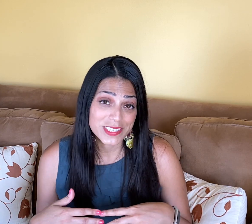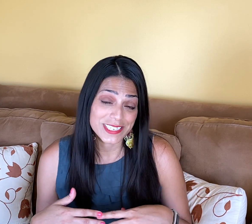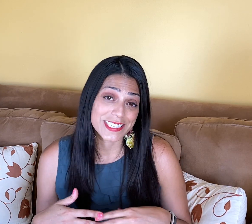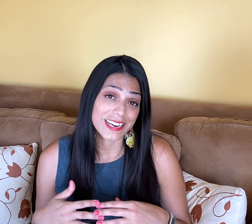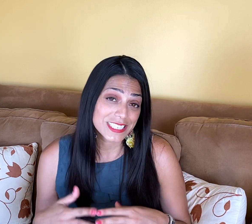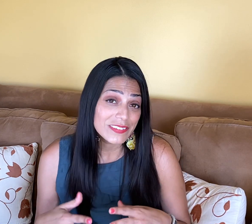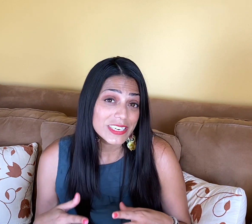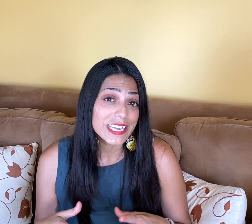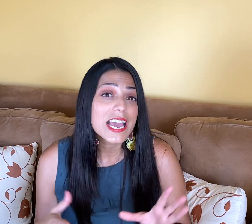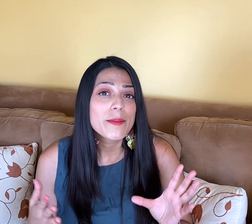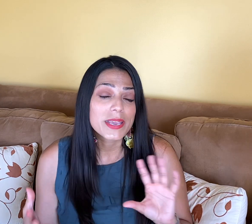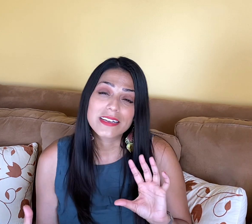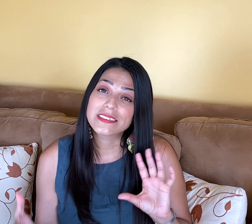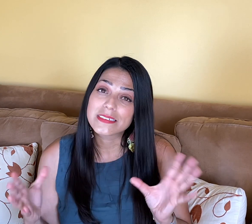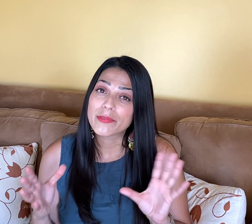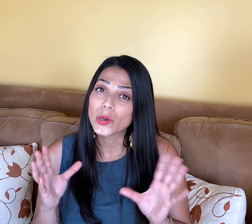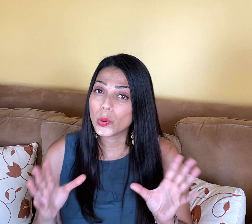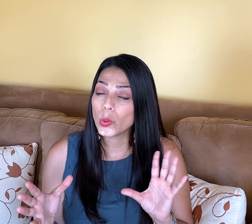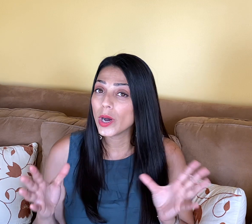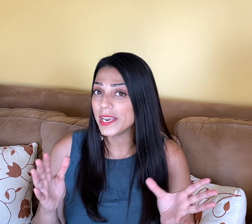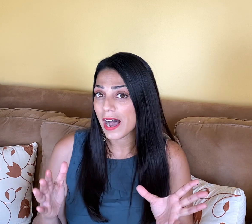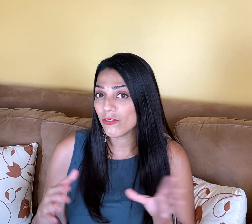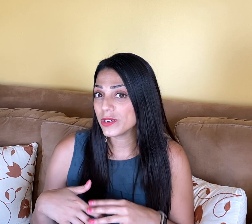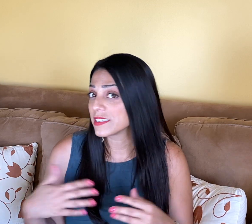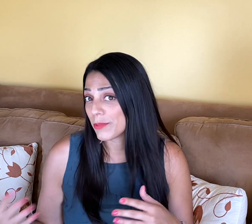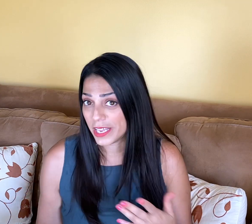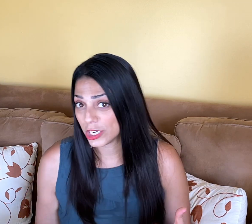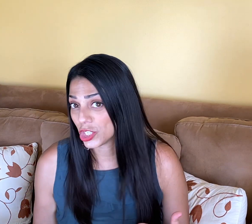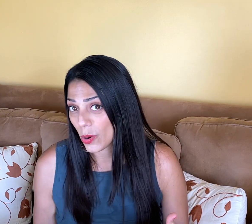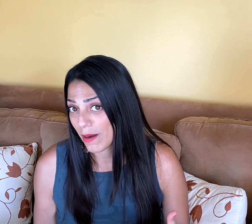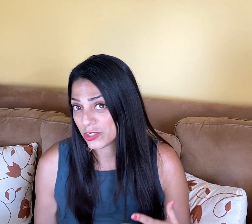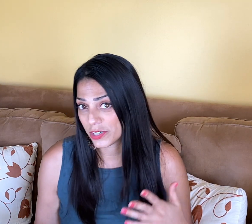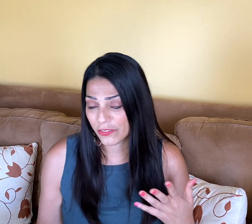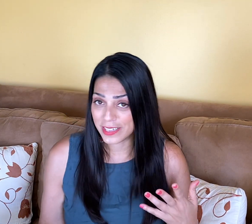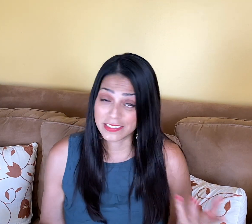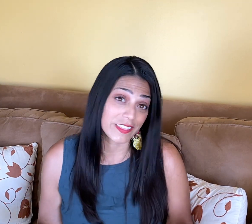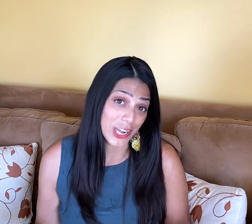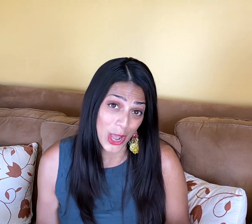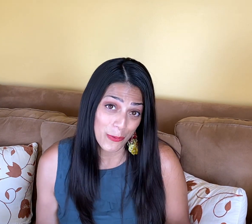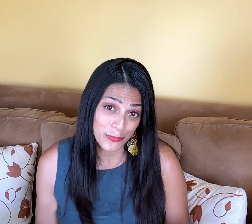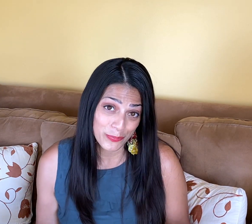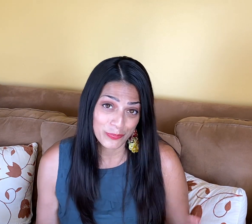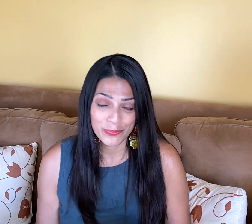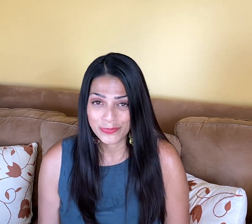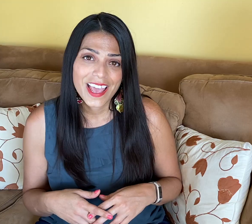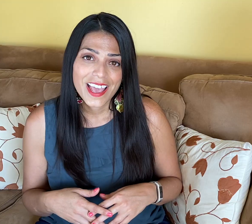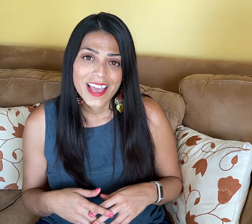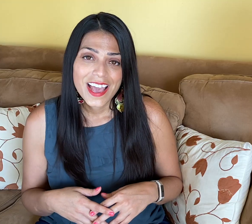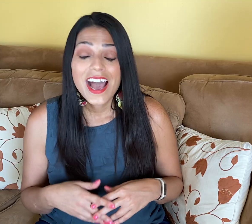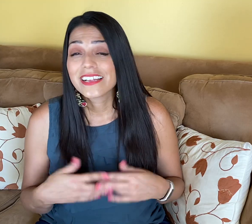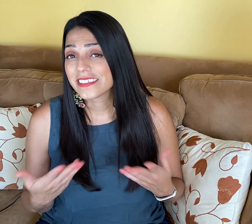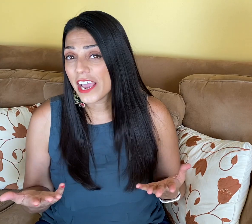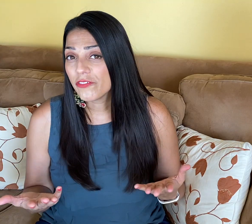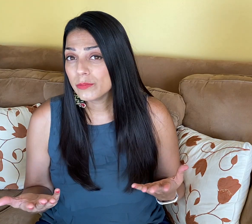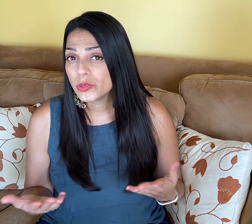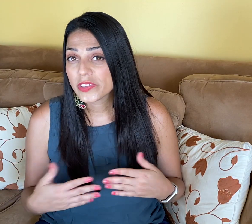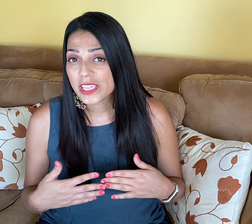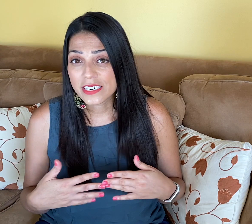this activity because it's something cool and novel and something they can show off to their friends that they know. Aside from using letters of